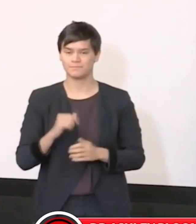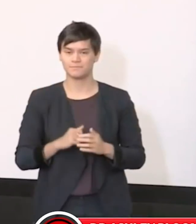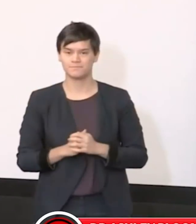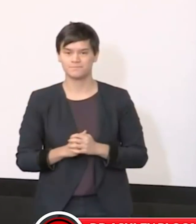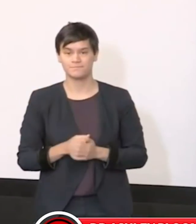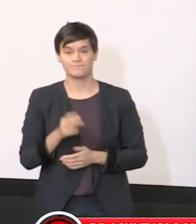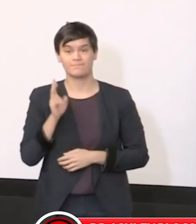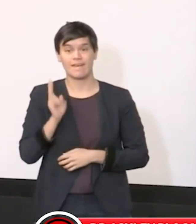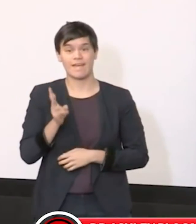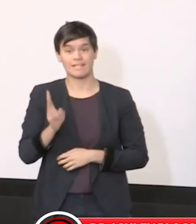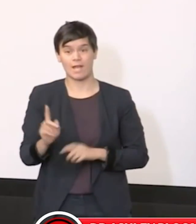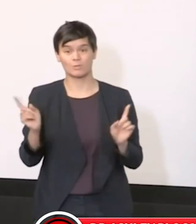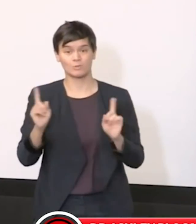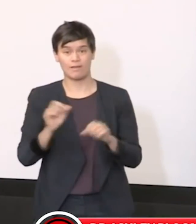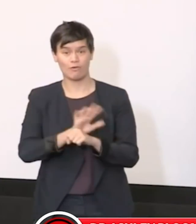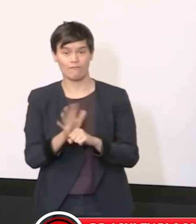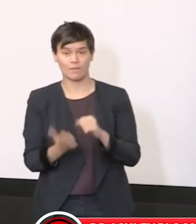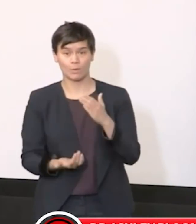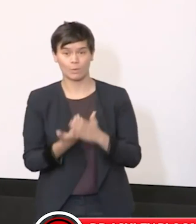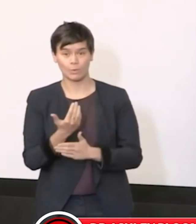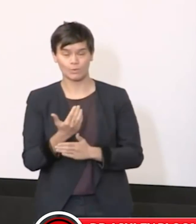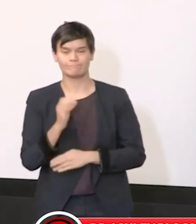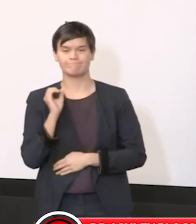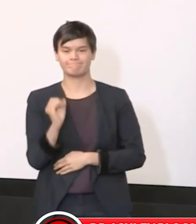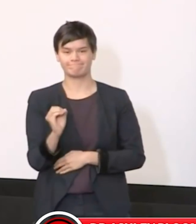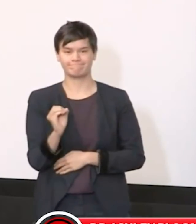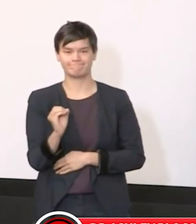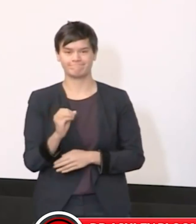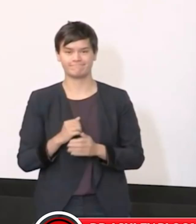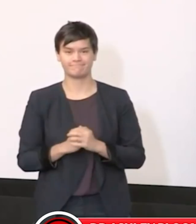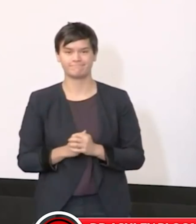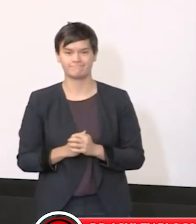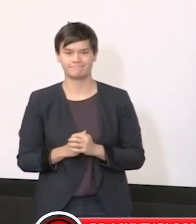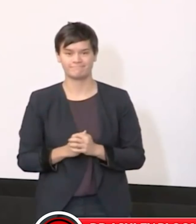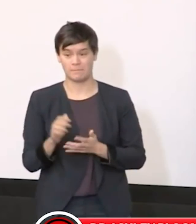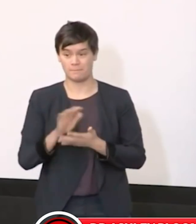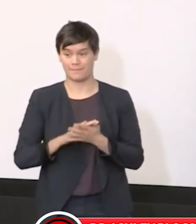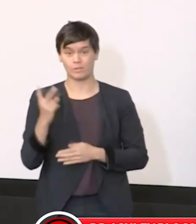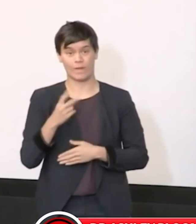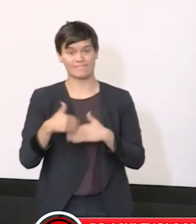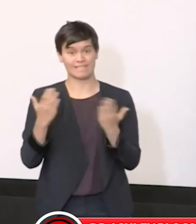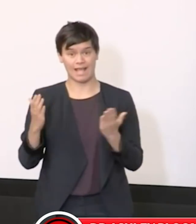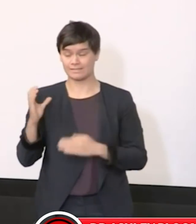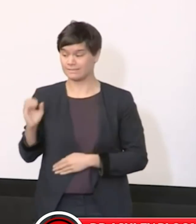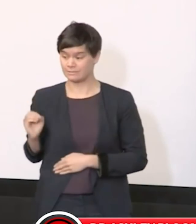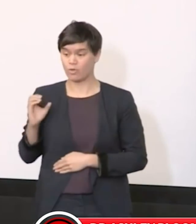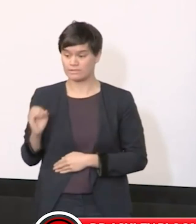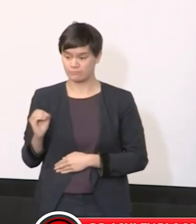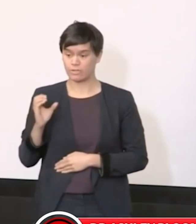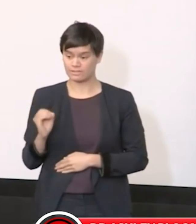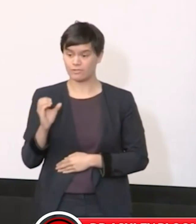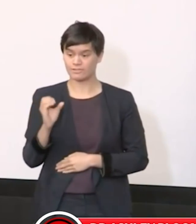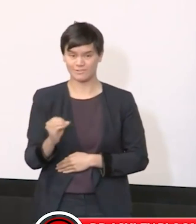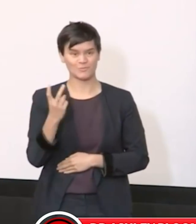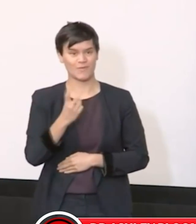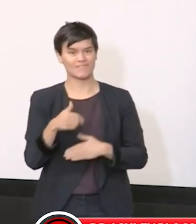Once again, there are no new cases of COVID-19 to report in New Zealand, our 12th consecutive day with no new cases.